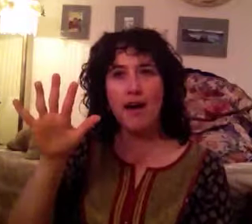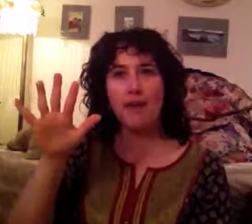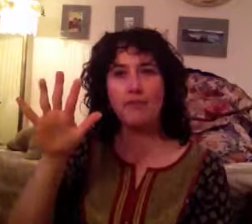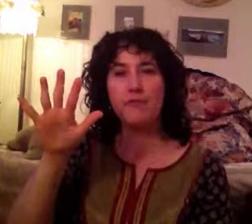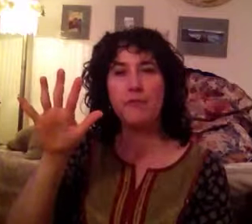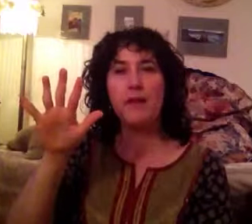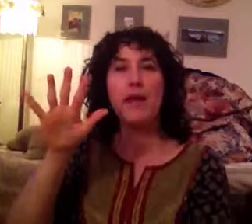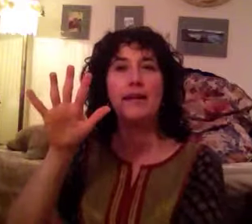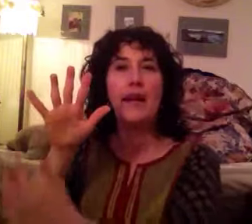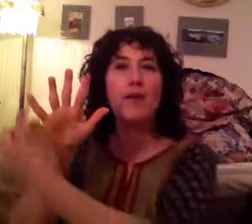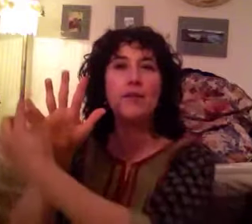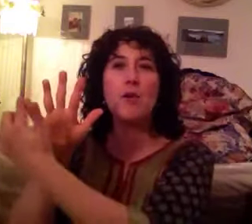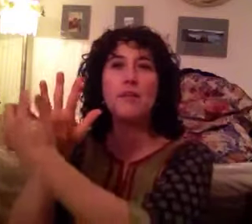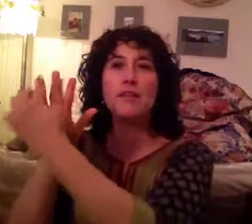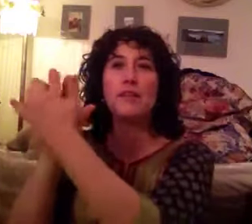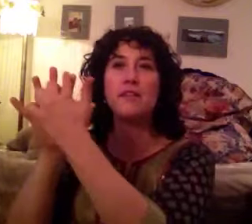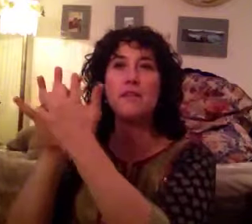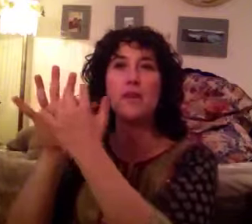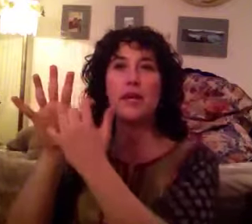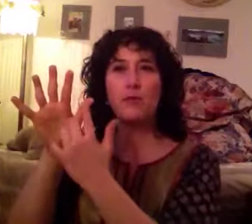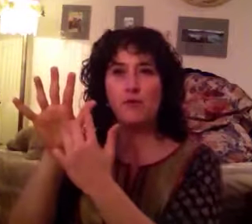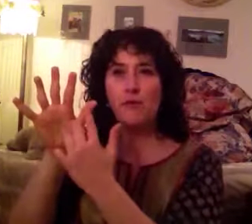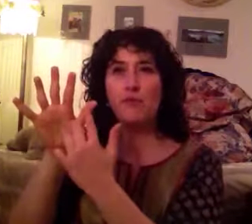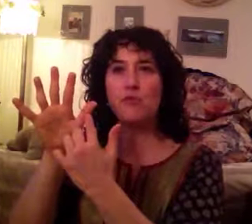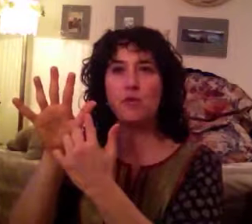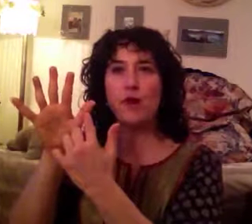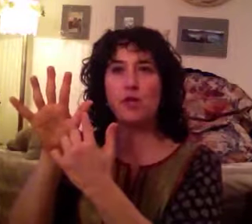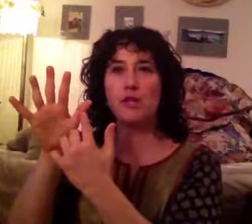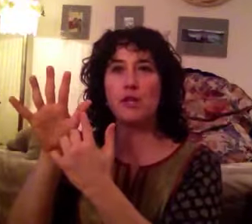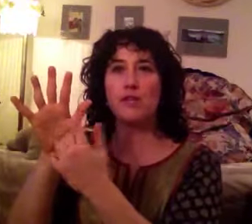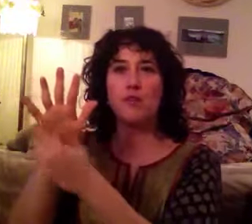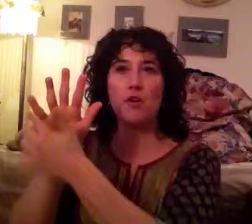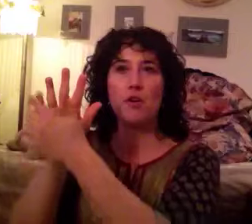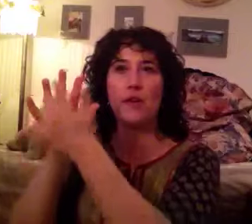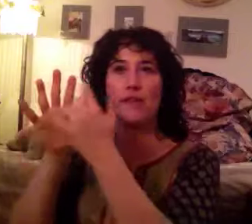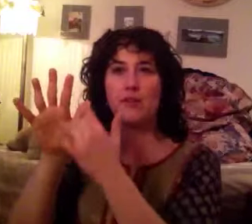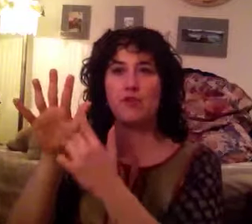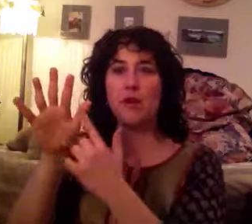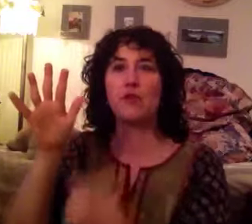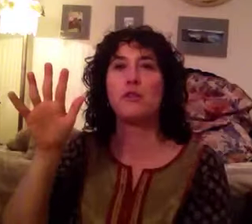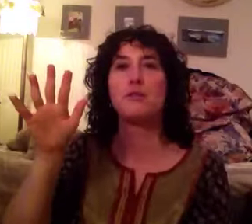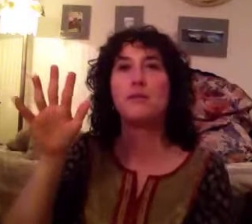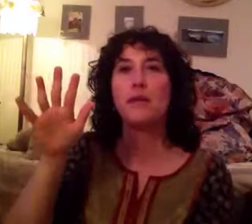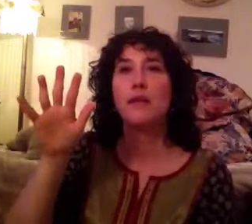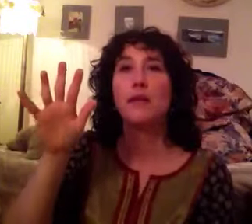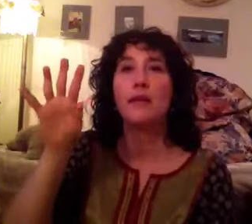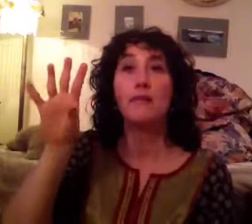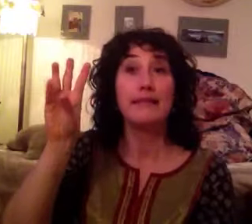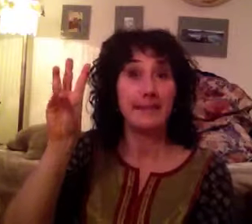5. Now it's almost as if we reverse direction and start going this direction.